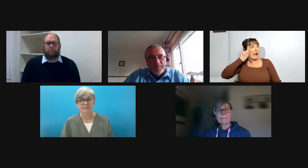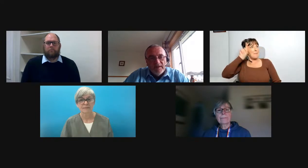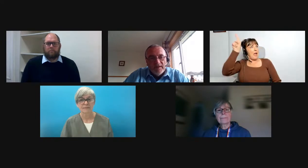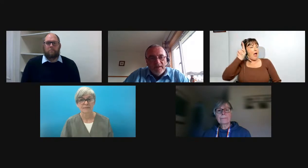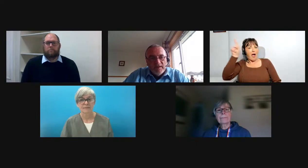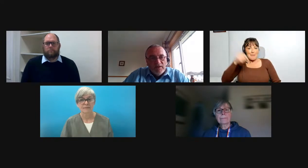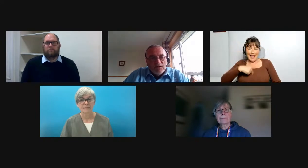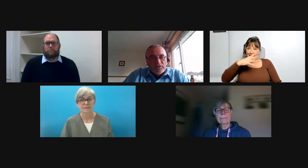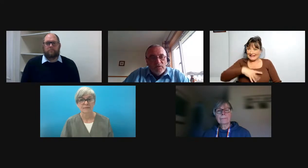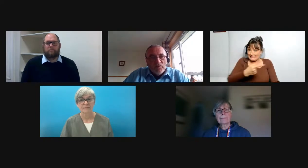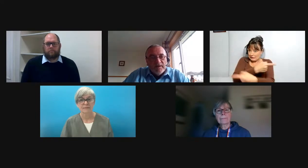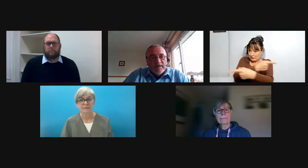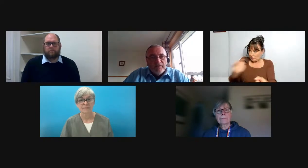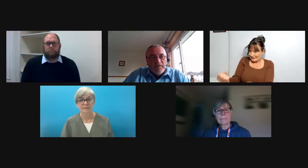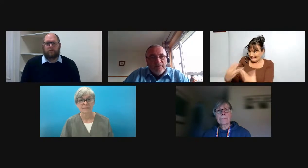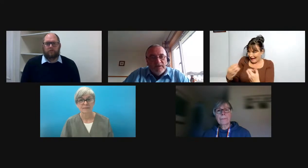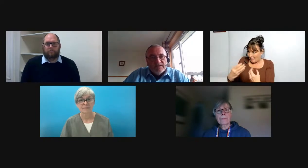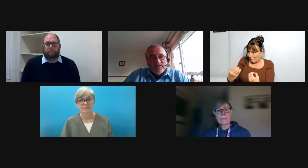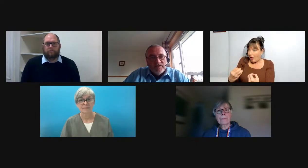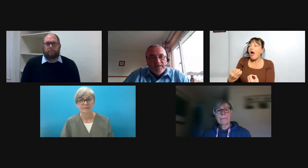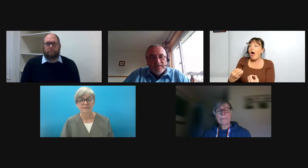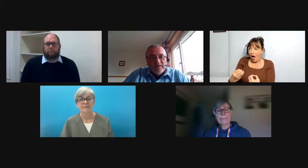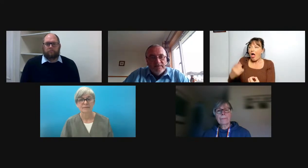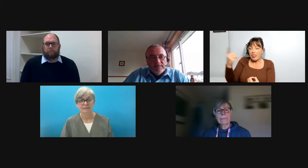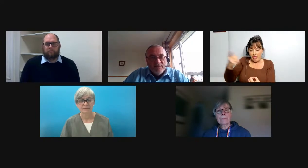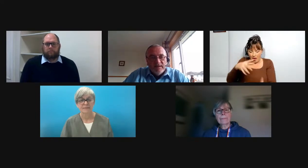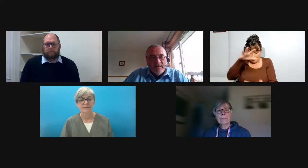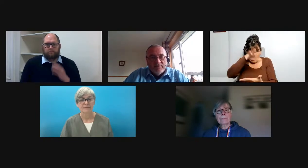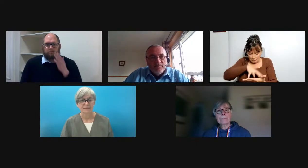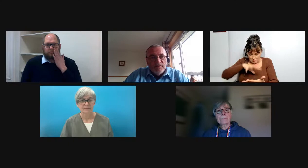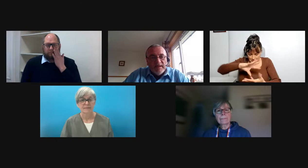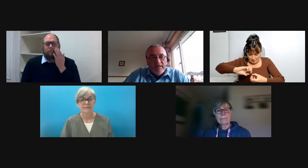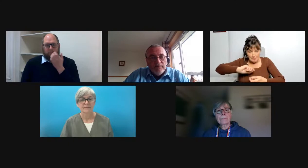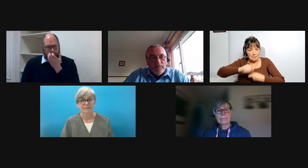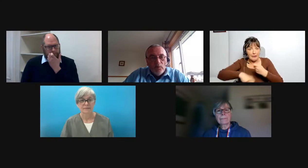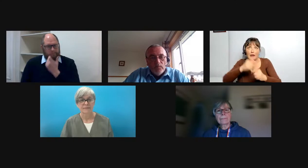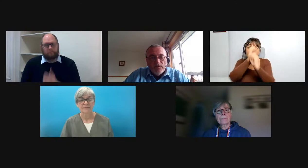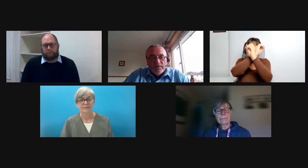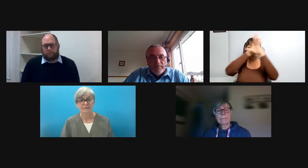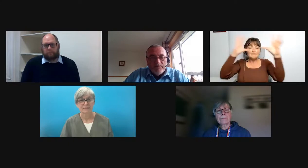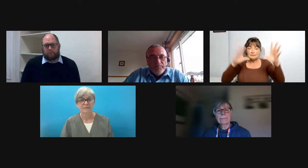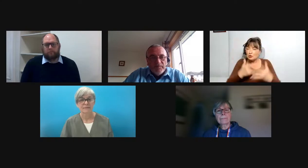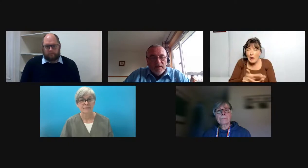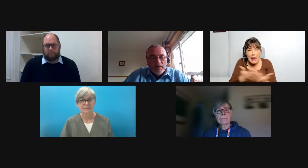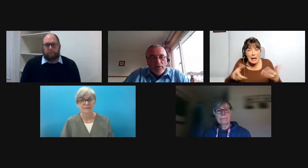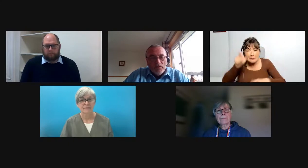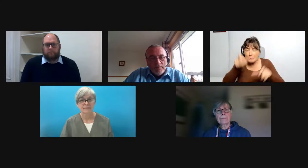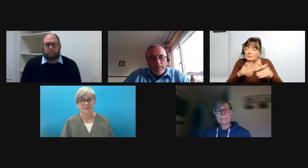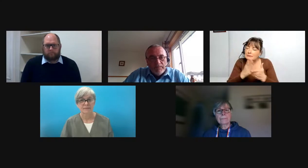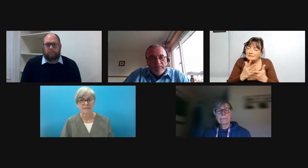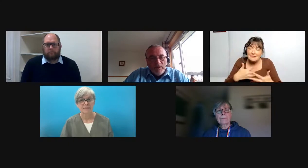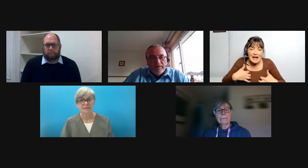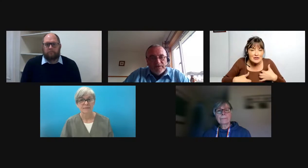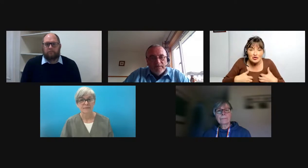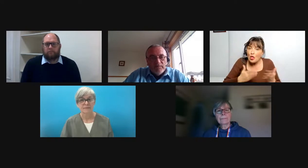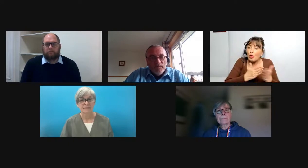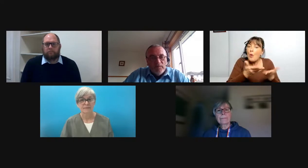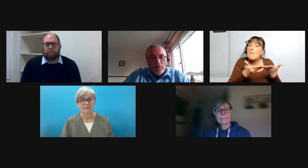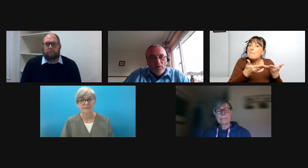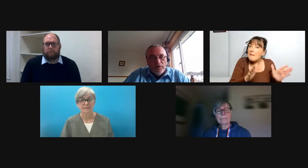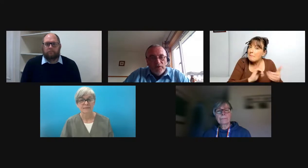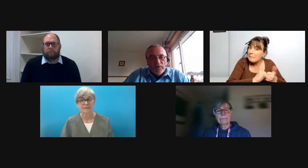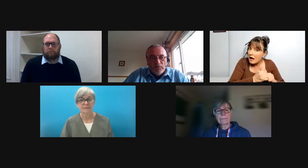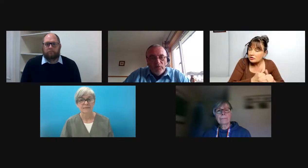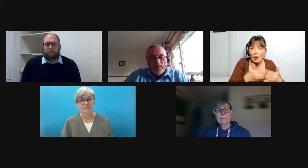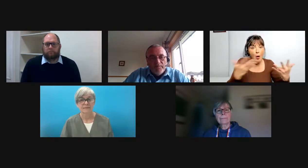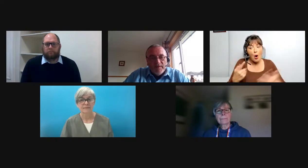them. So if anybody is interested in getting involved through the public partnership